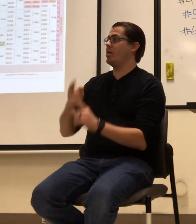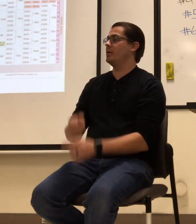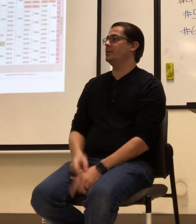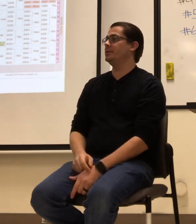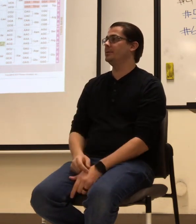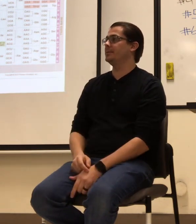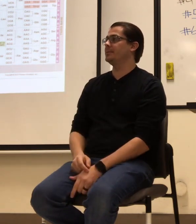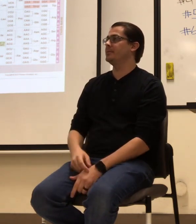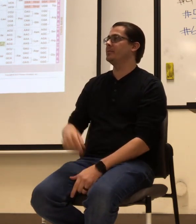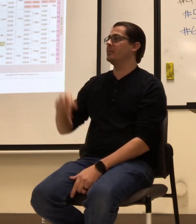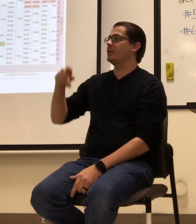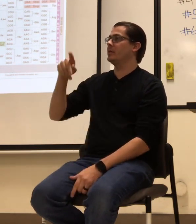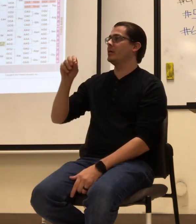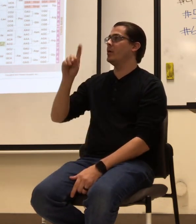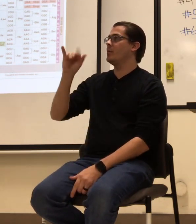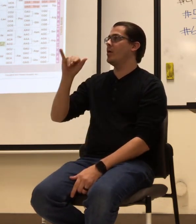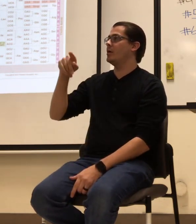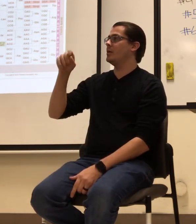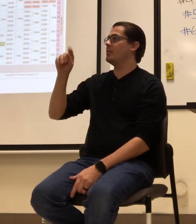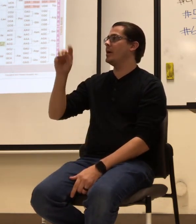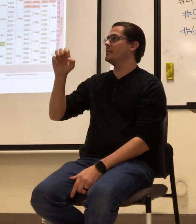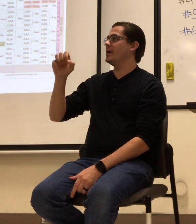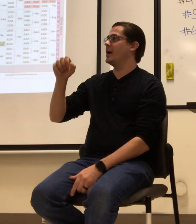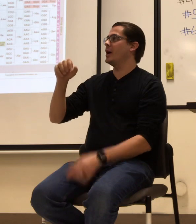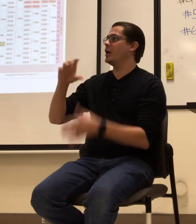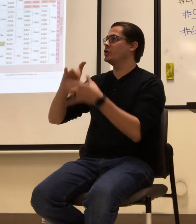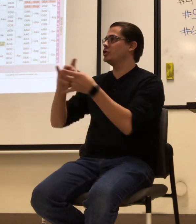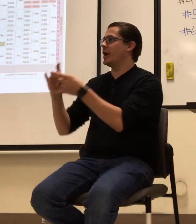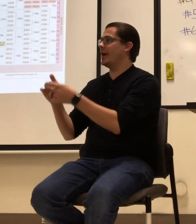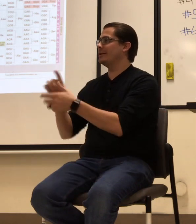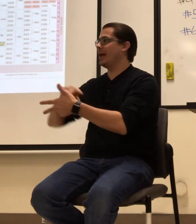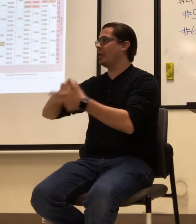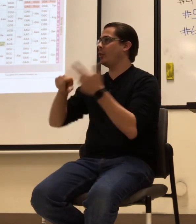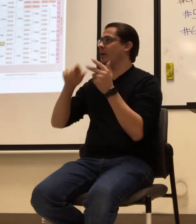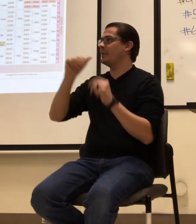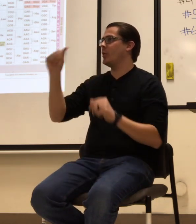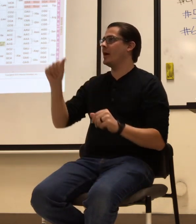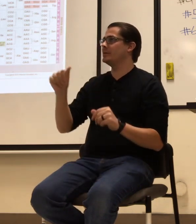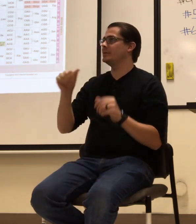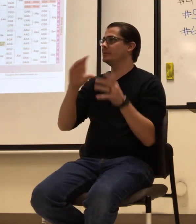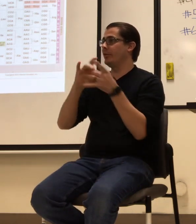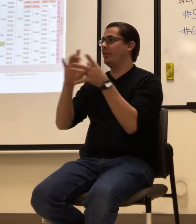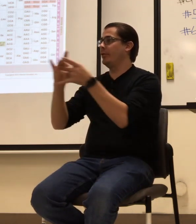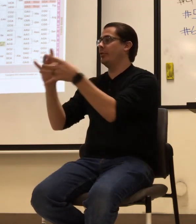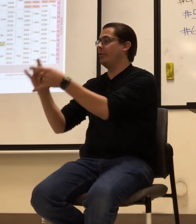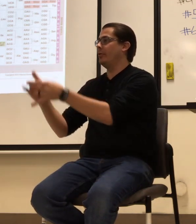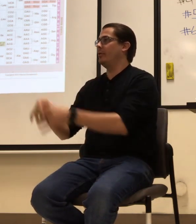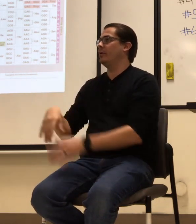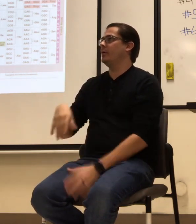our polypeptide chain is like 3 amino acids long. Thionine,